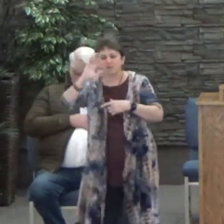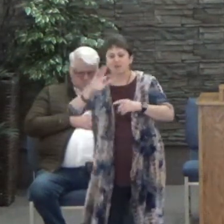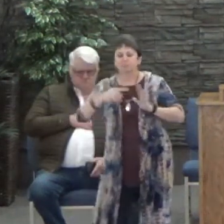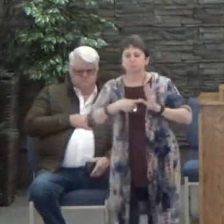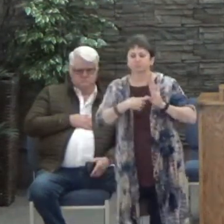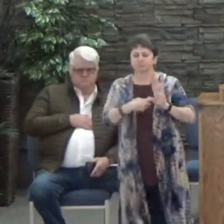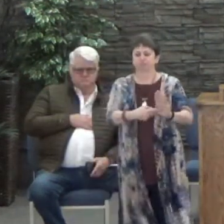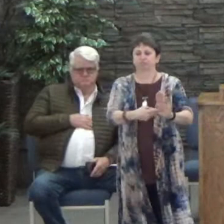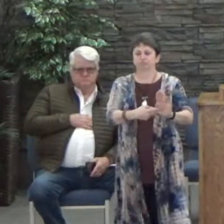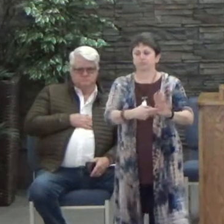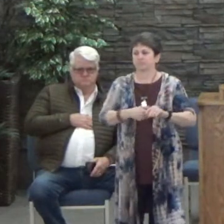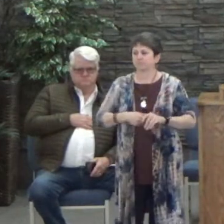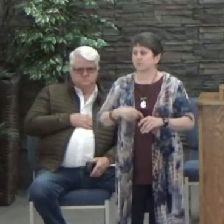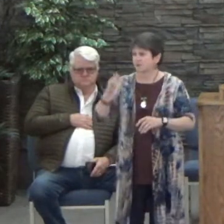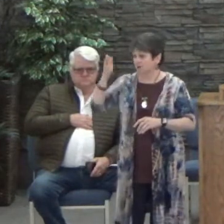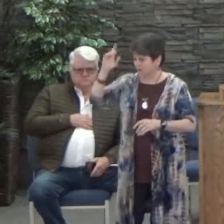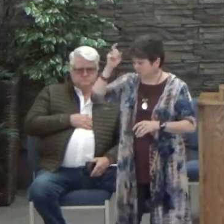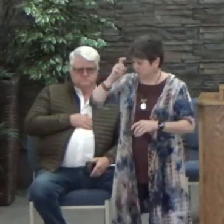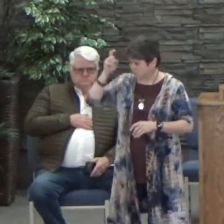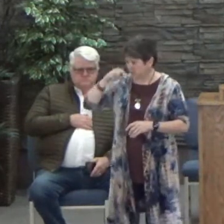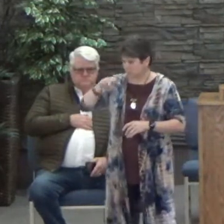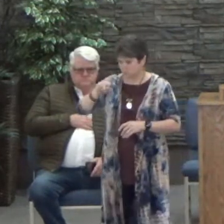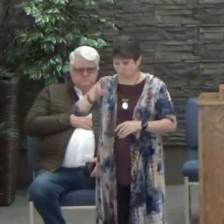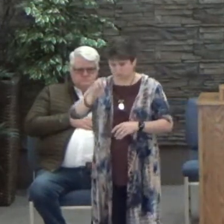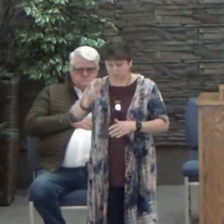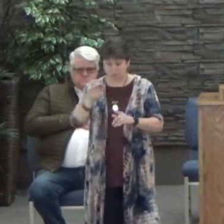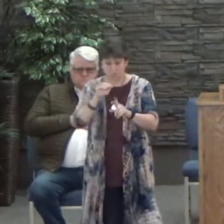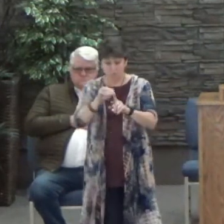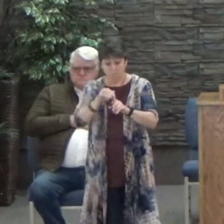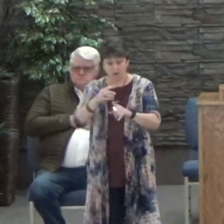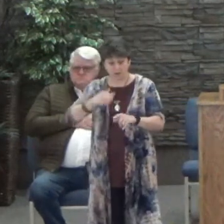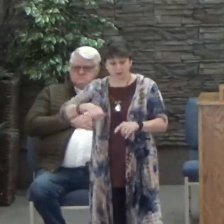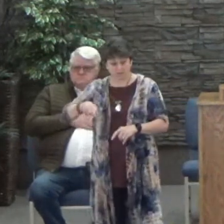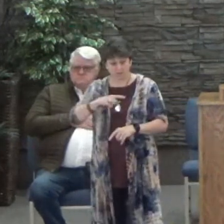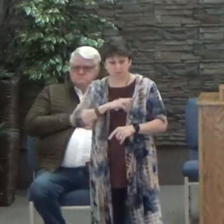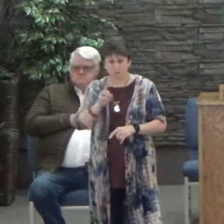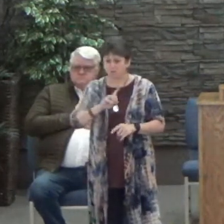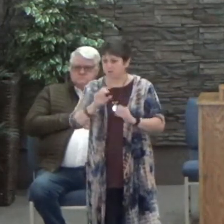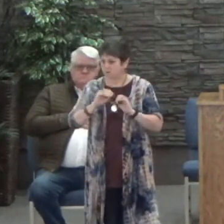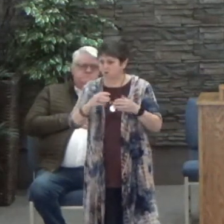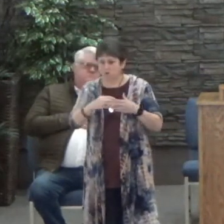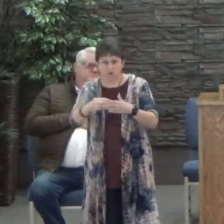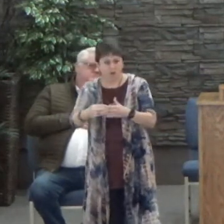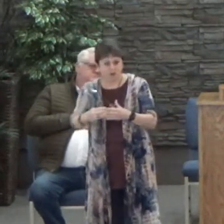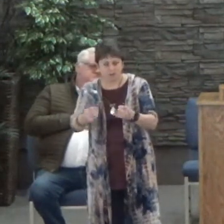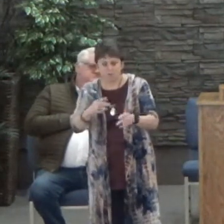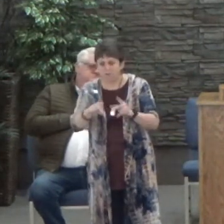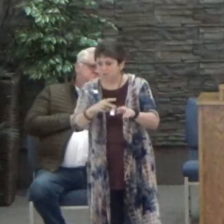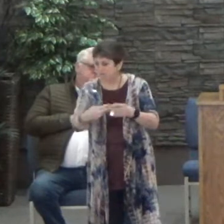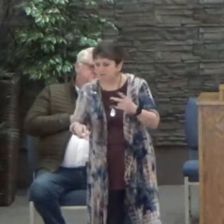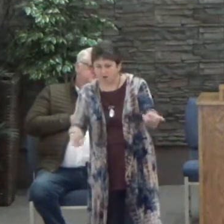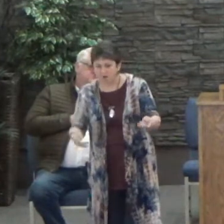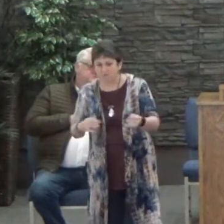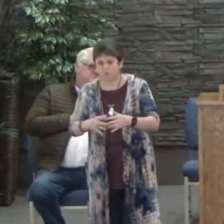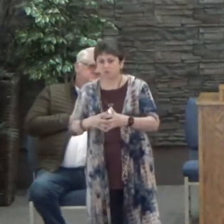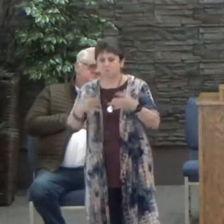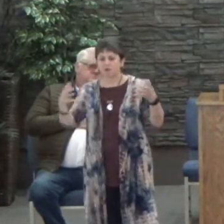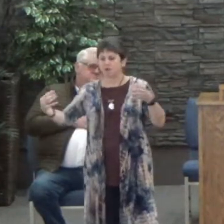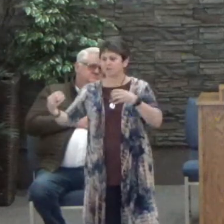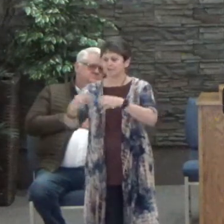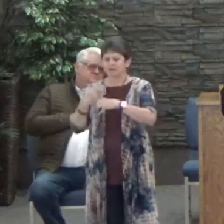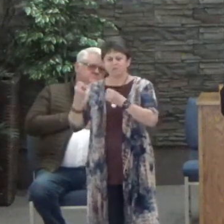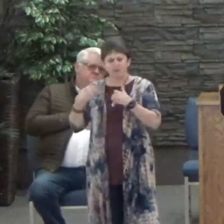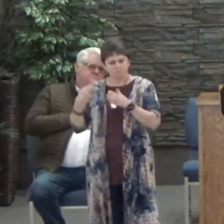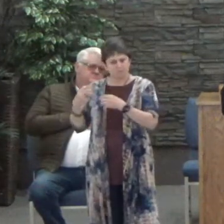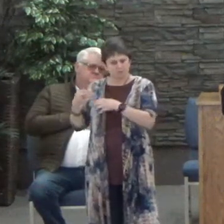revelation. The wisdom of God in Proverbs reminds us, where there is no guidance, a people falls, but in an abundance of counselors,